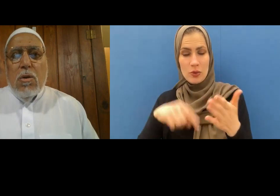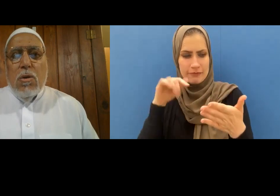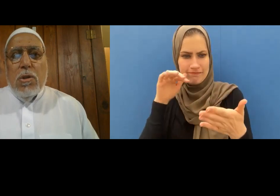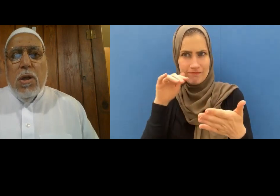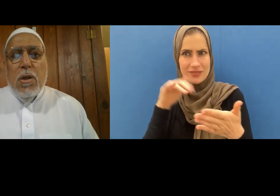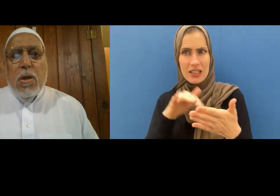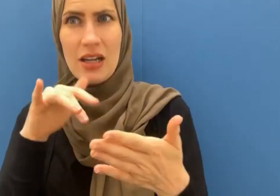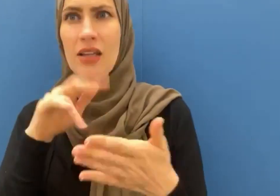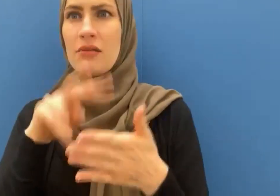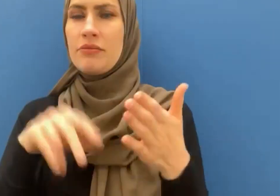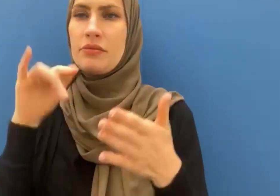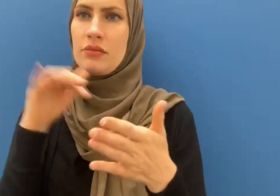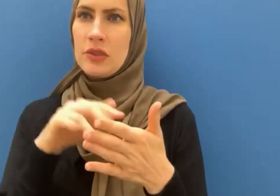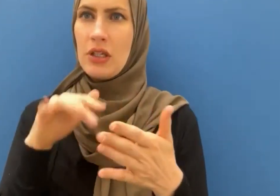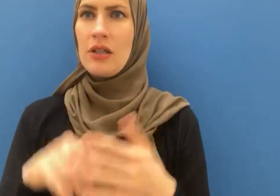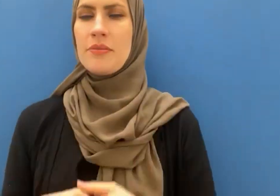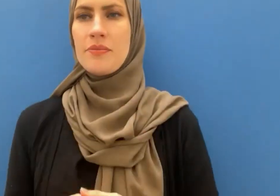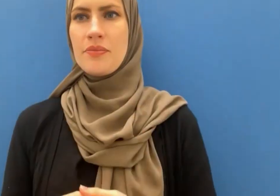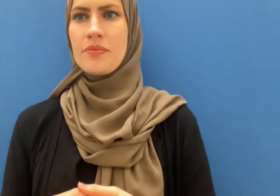and continue to